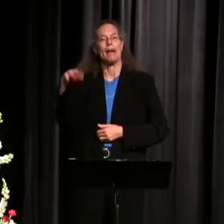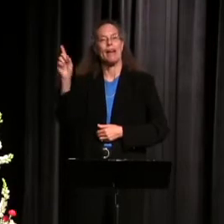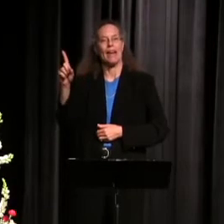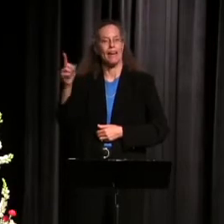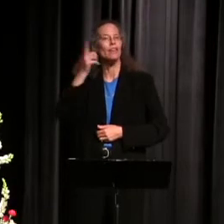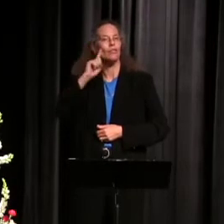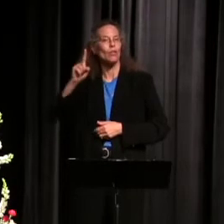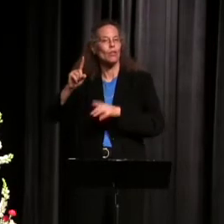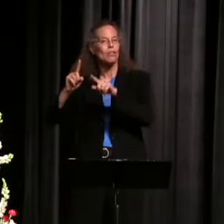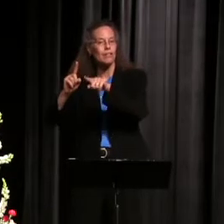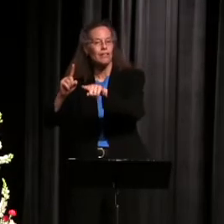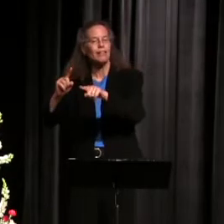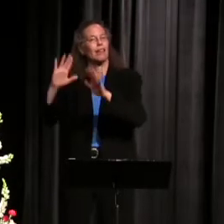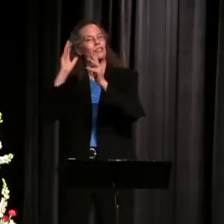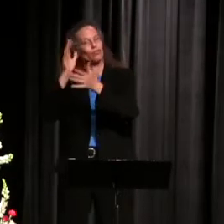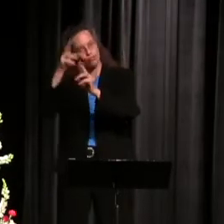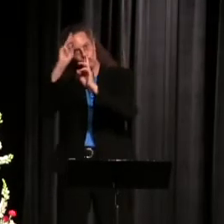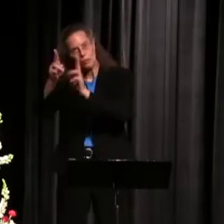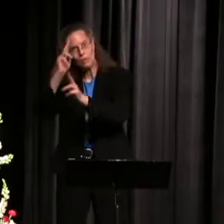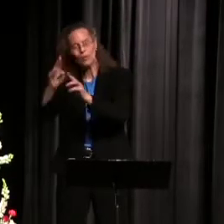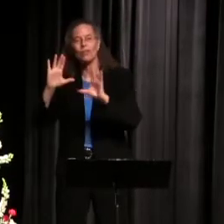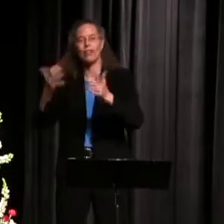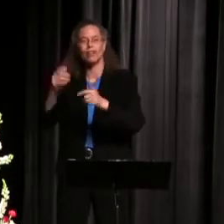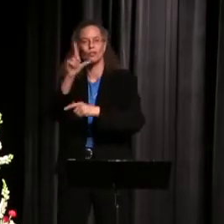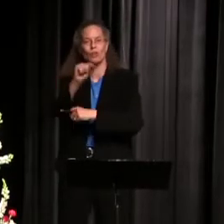a musical tribute to the class of 2020.